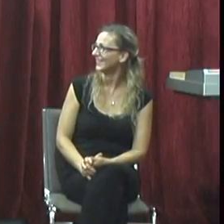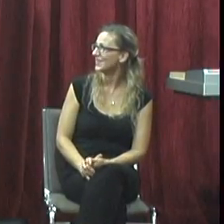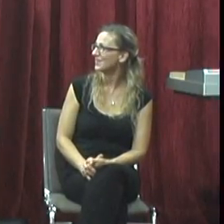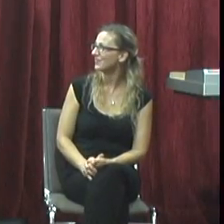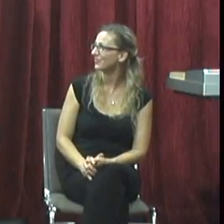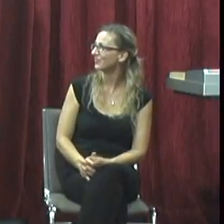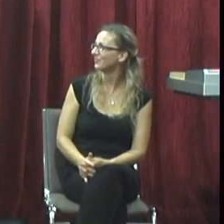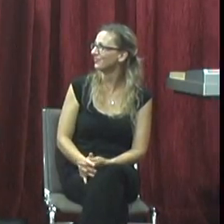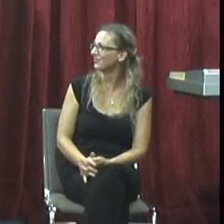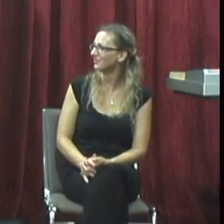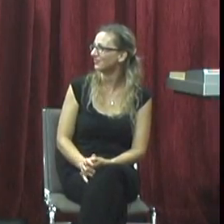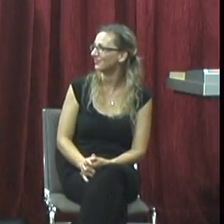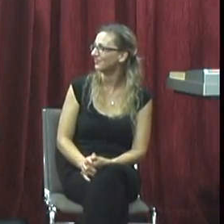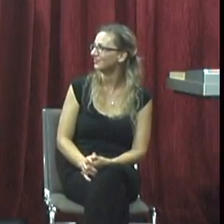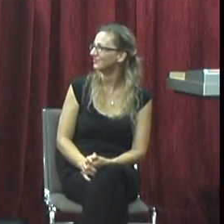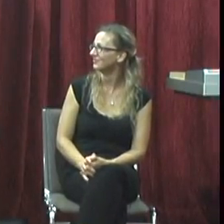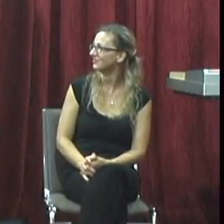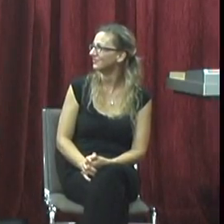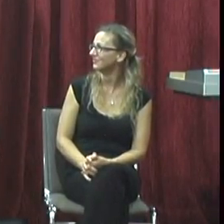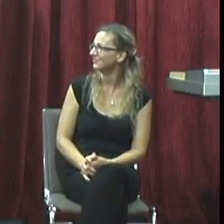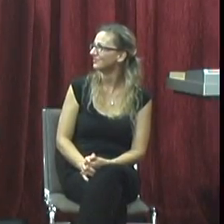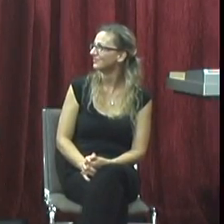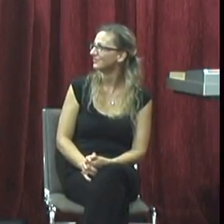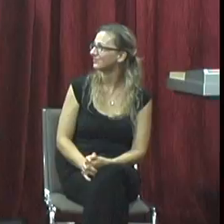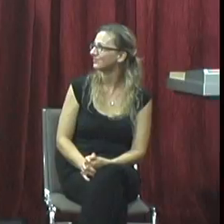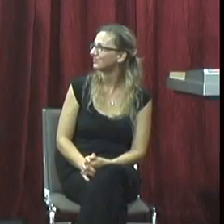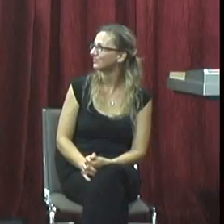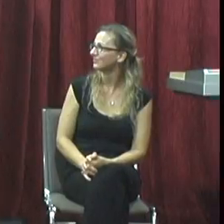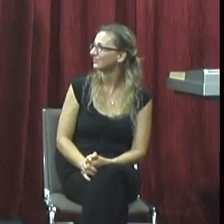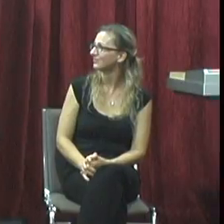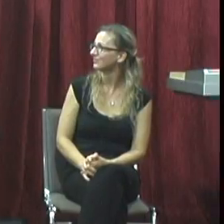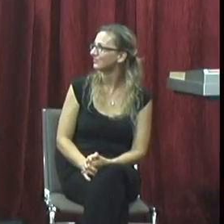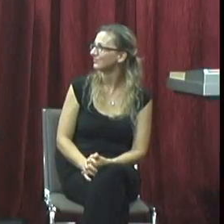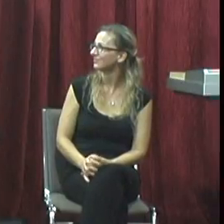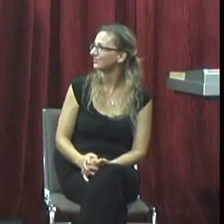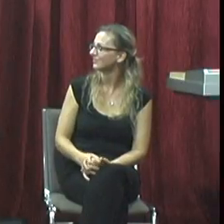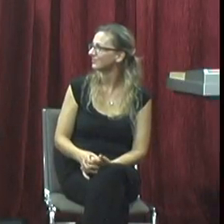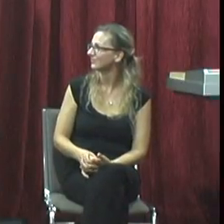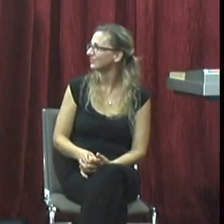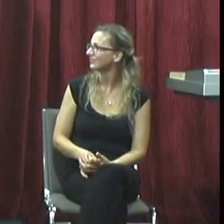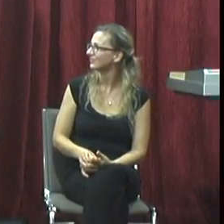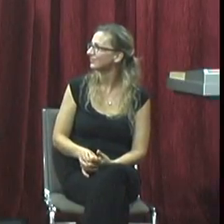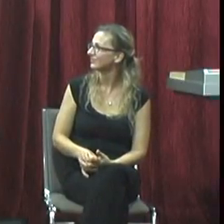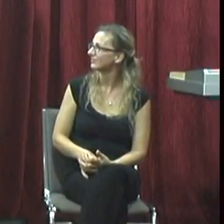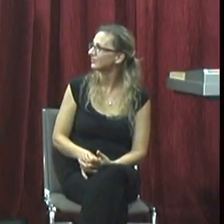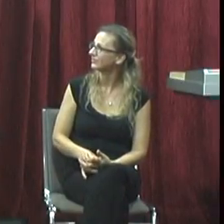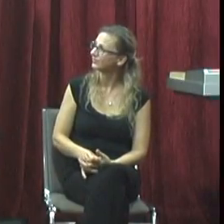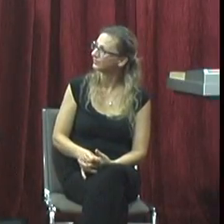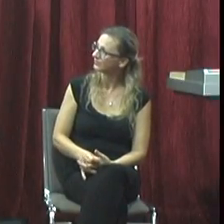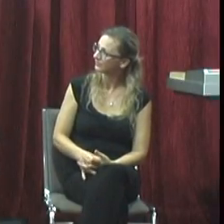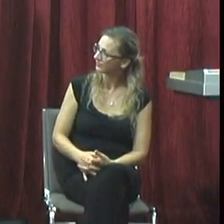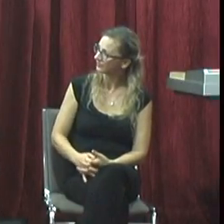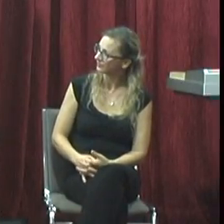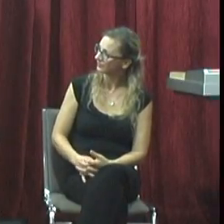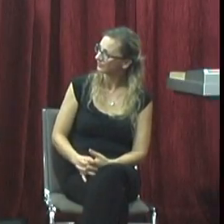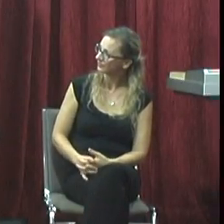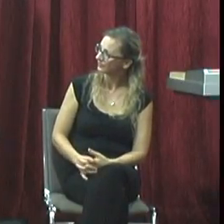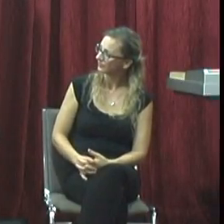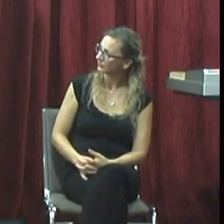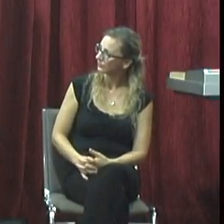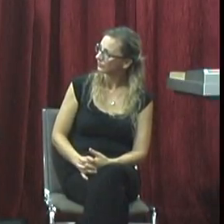I'm just speaking for him. For if those did not escape who rejected him when he gave divine warning on